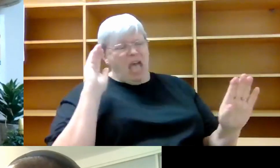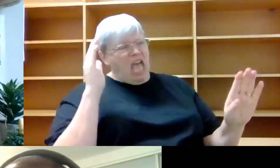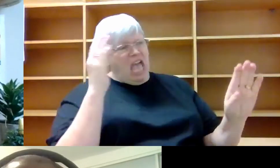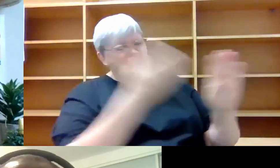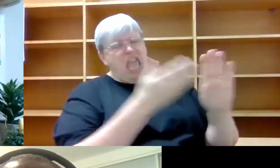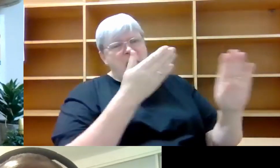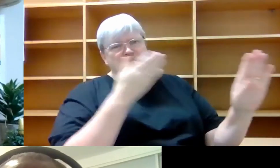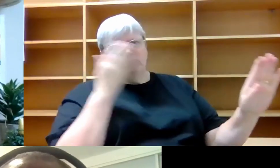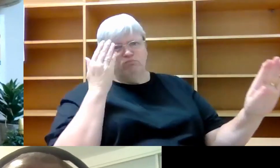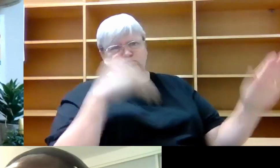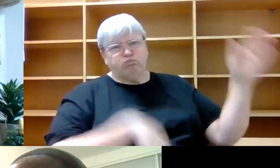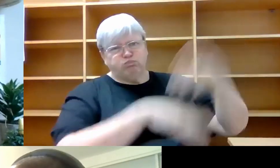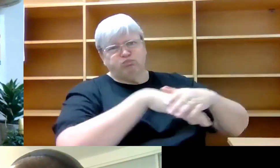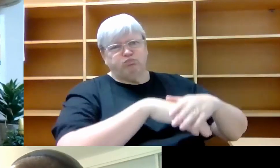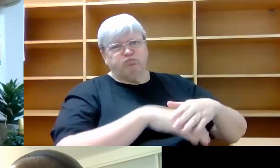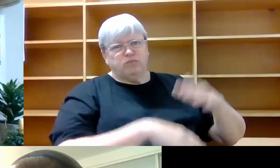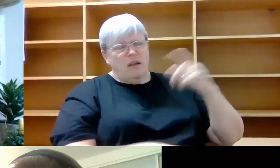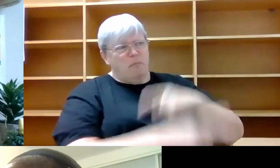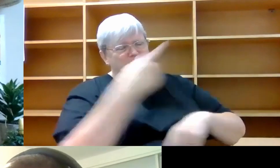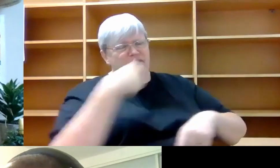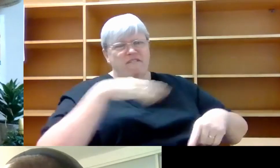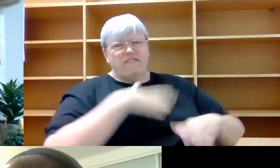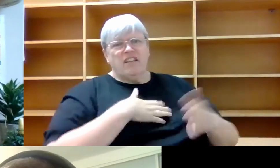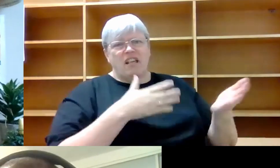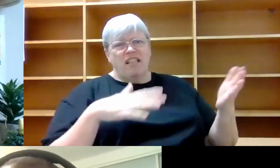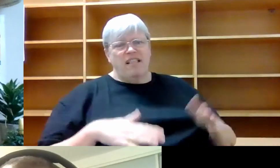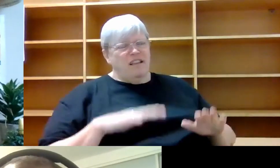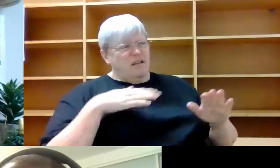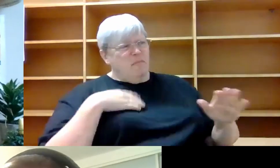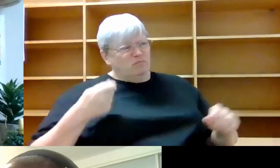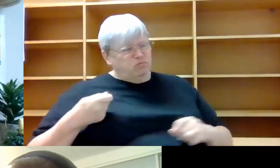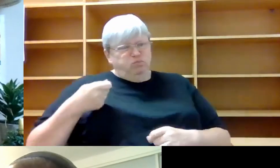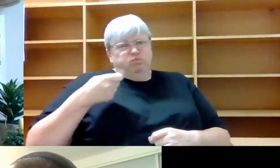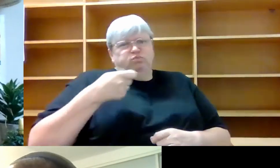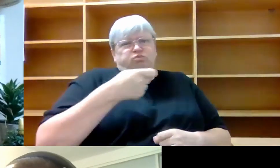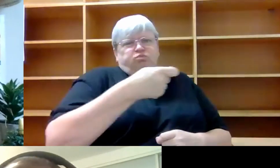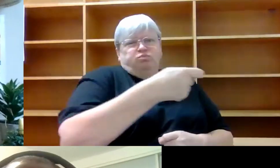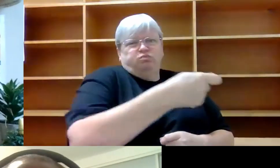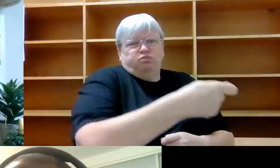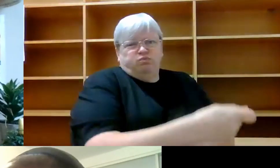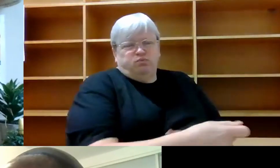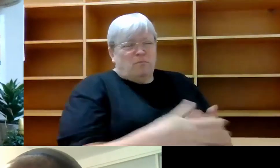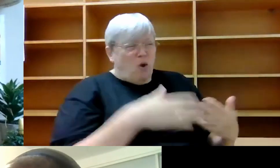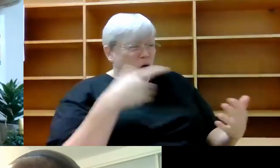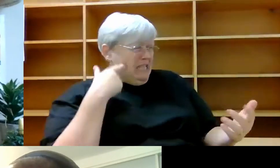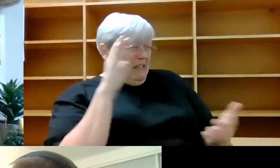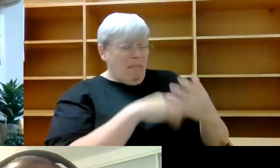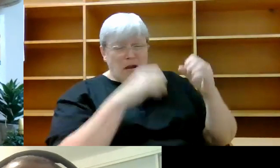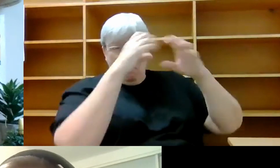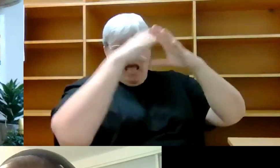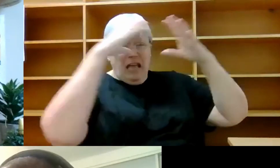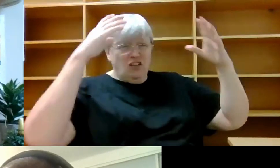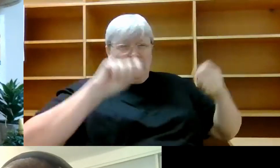true, just above his left nipple. My blade went in easier than I had imagined it. I turned the blade.